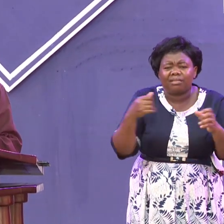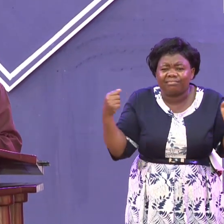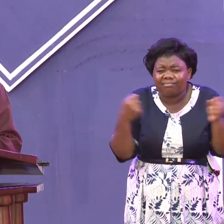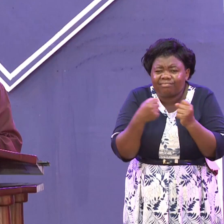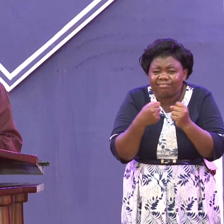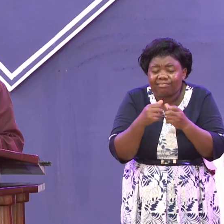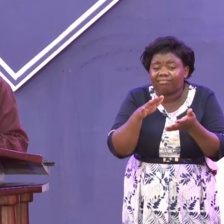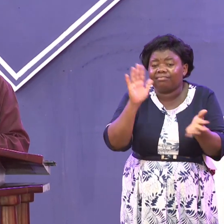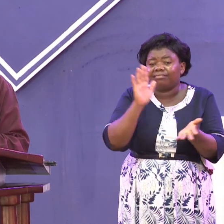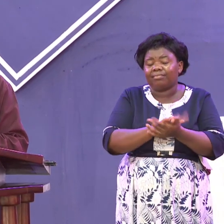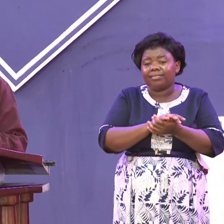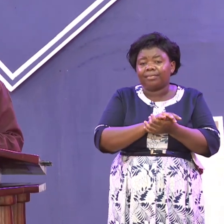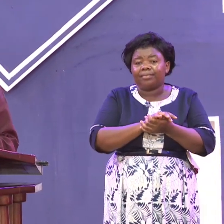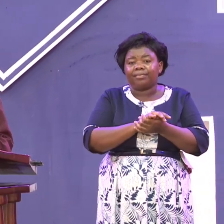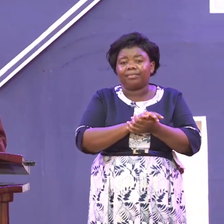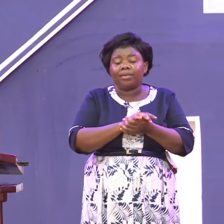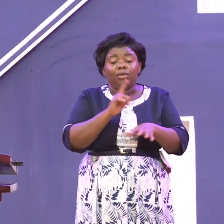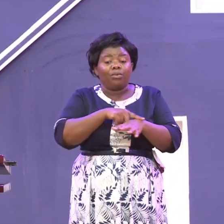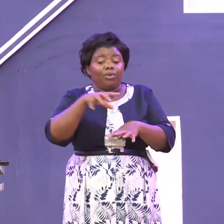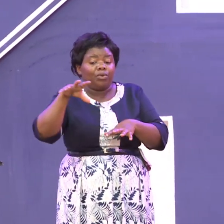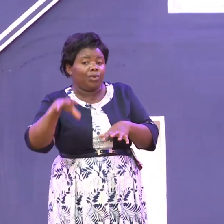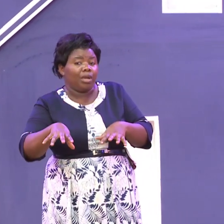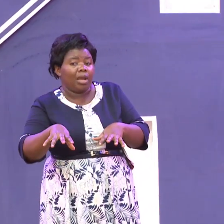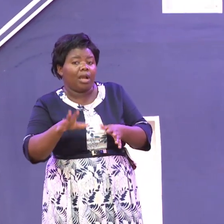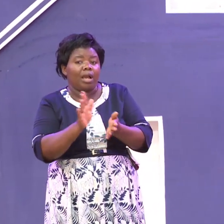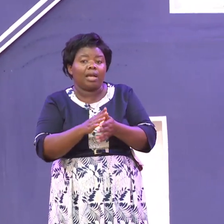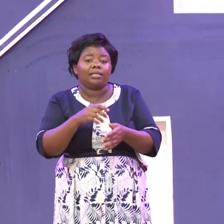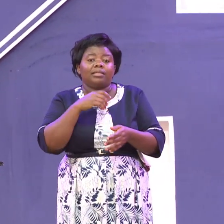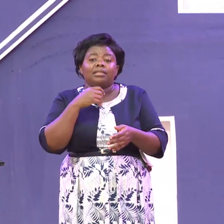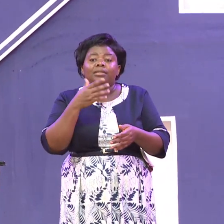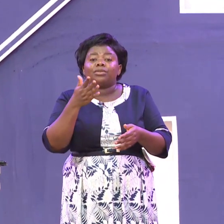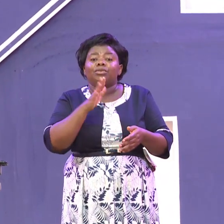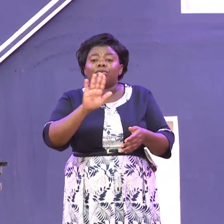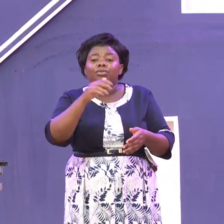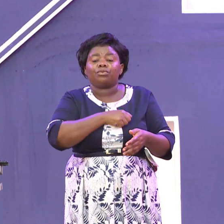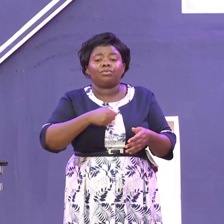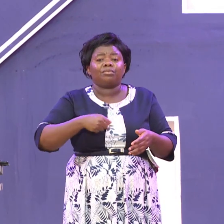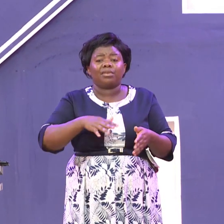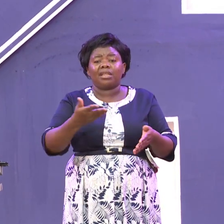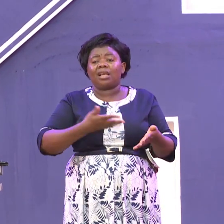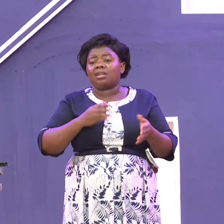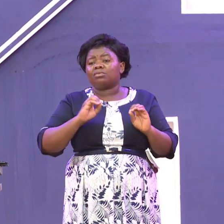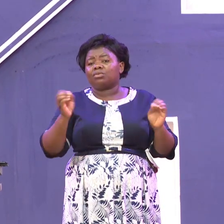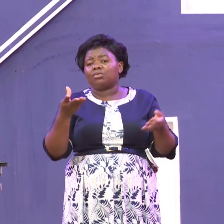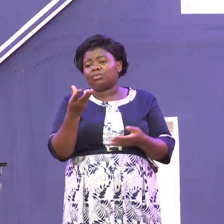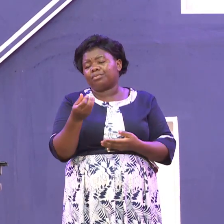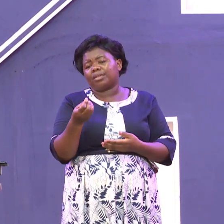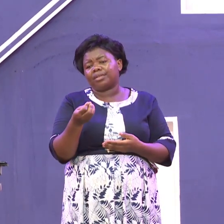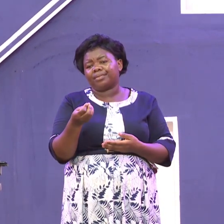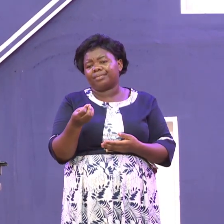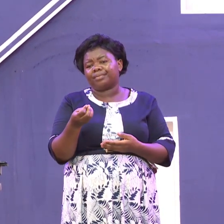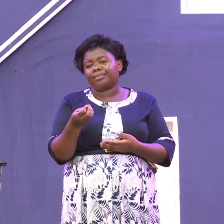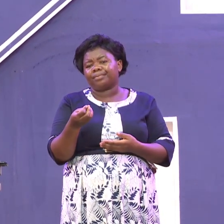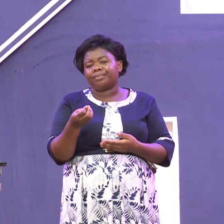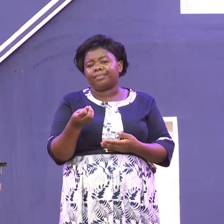You were so ill. When you were still young, yet your mother